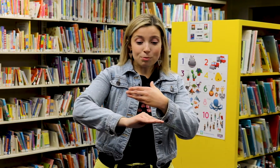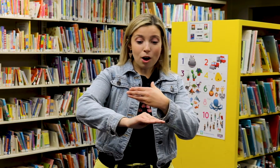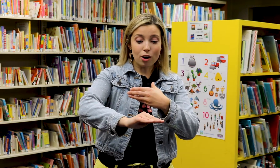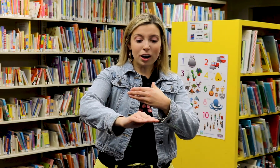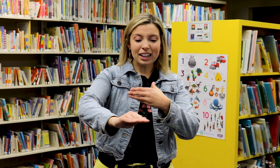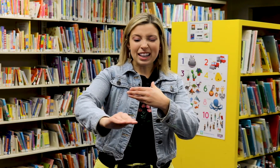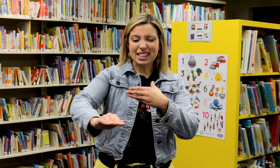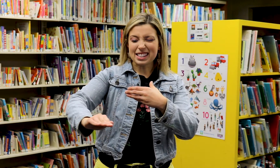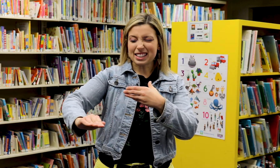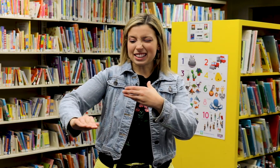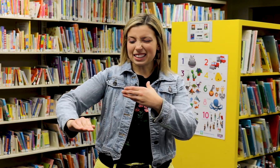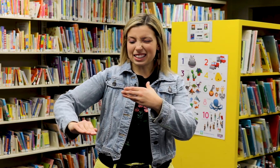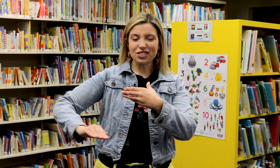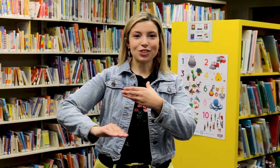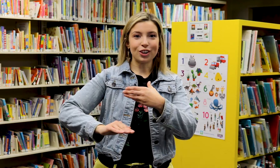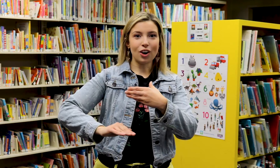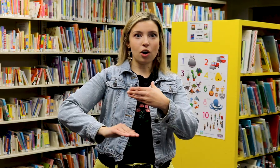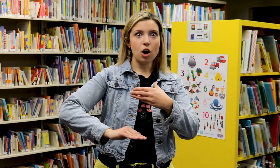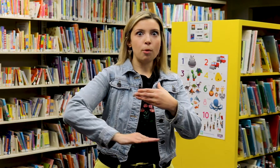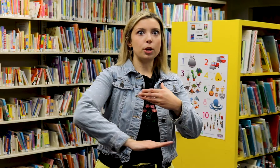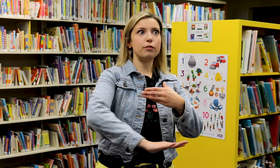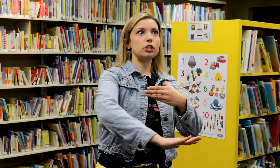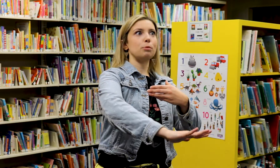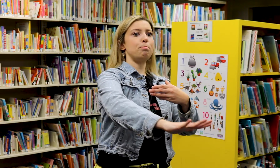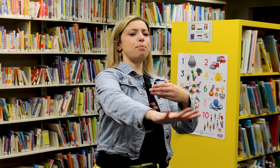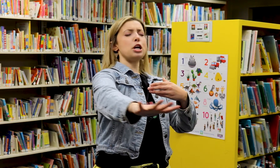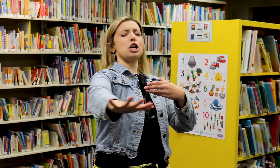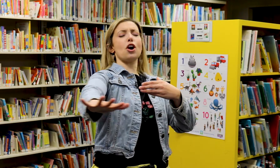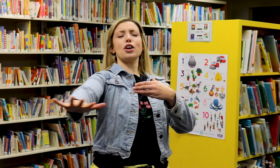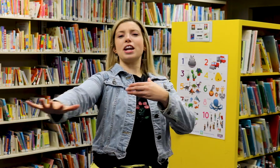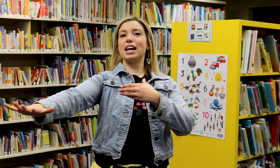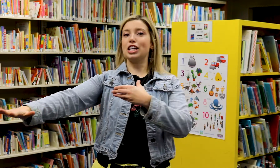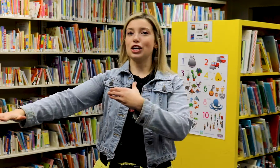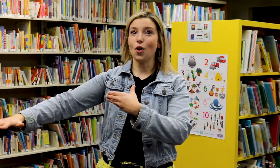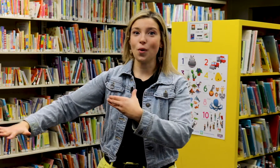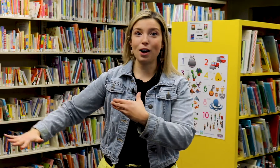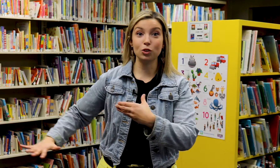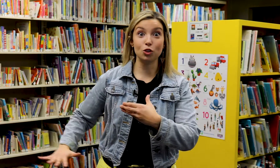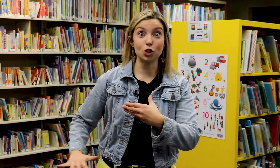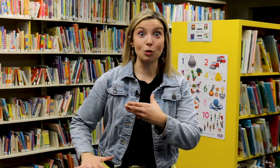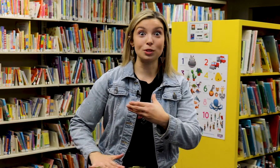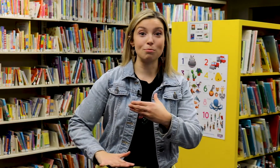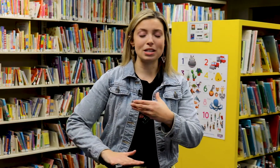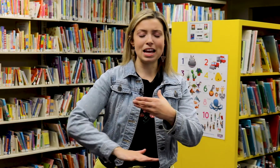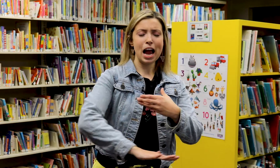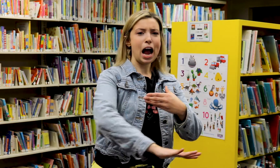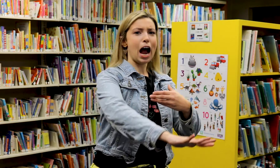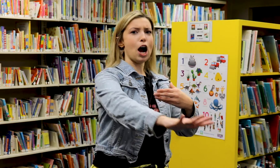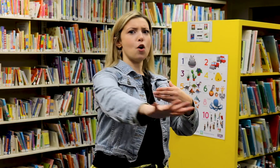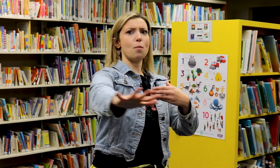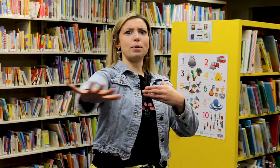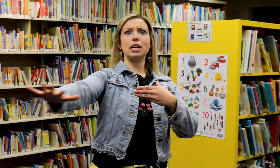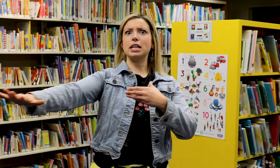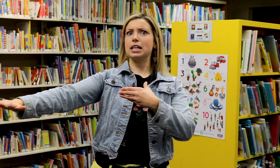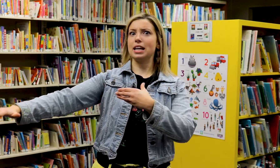small garden, it's a little circle. But if it's a big garden, I can go out to show somebody how big it